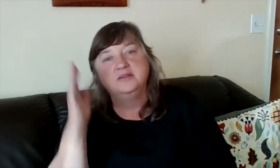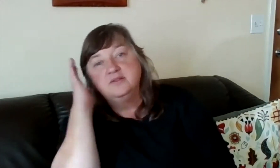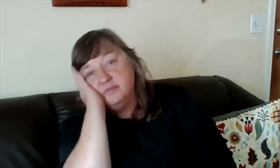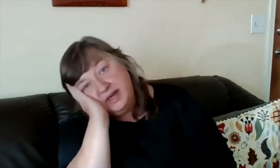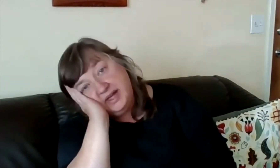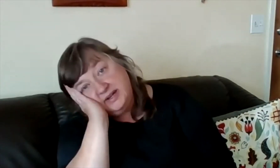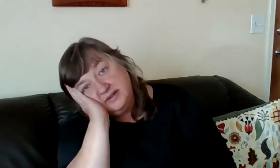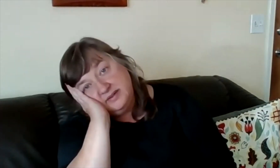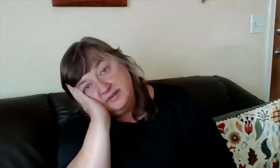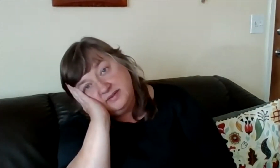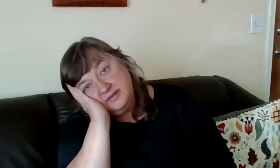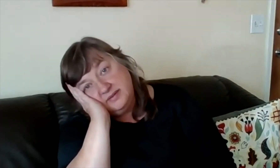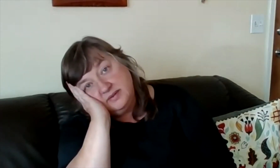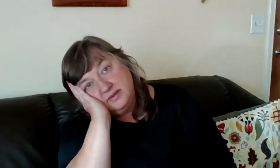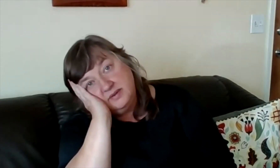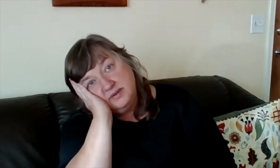So bed,